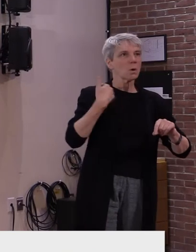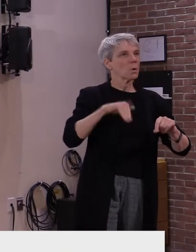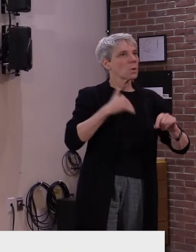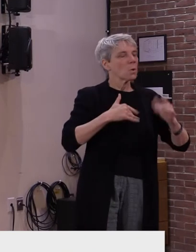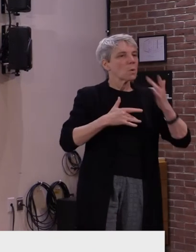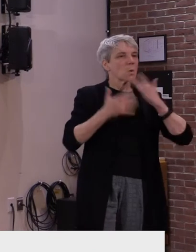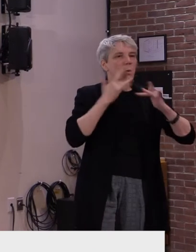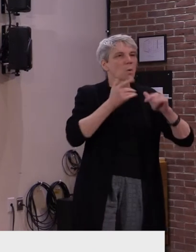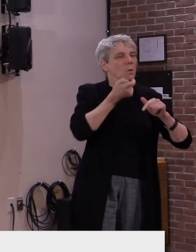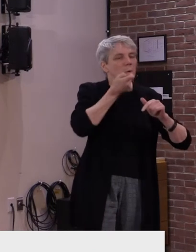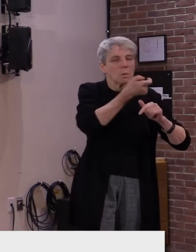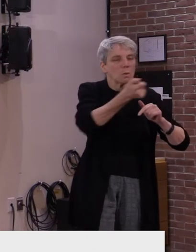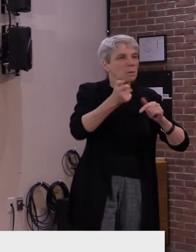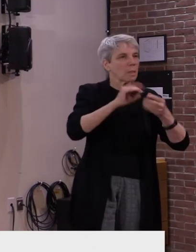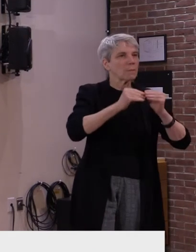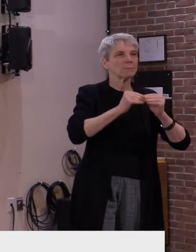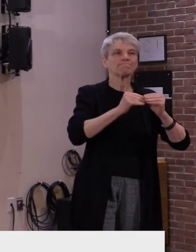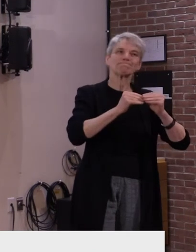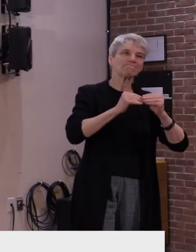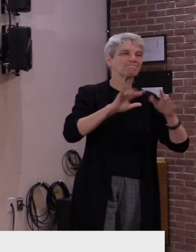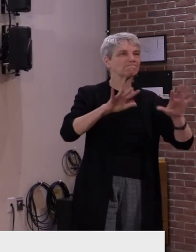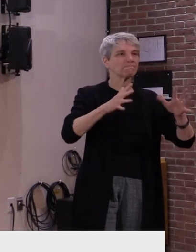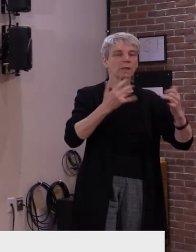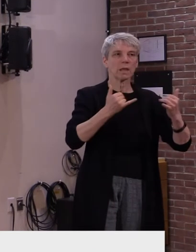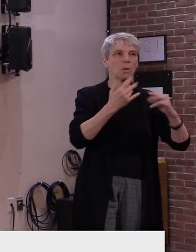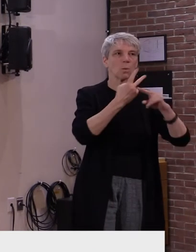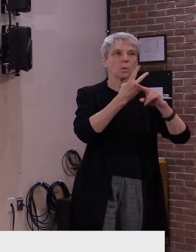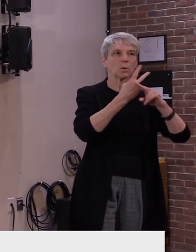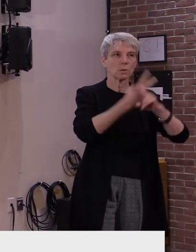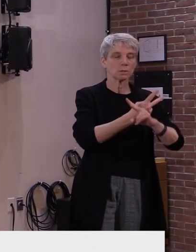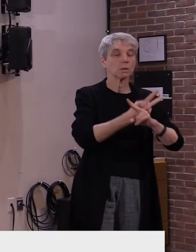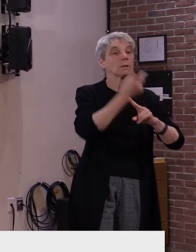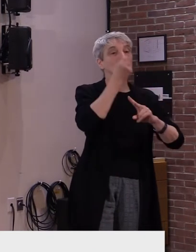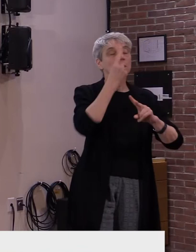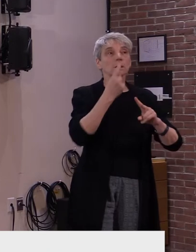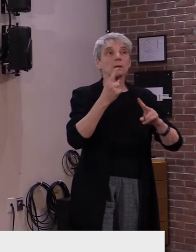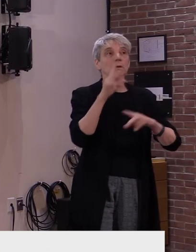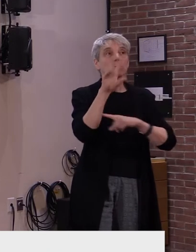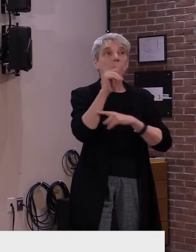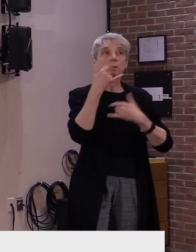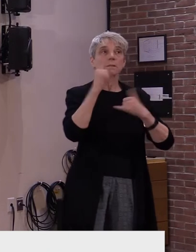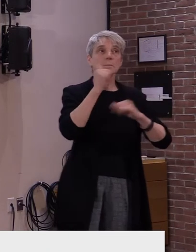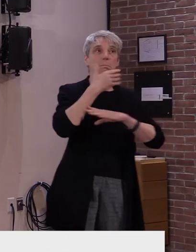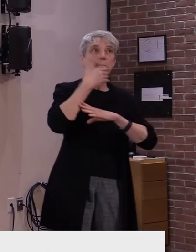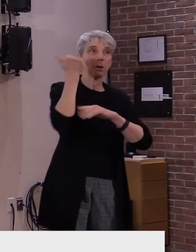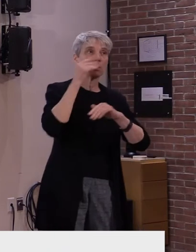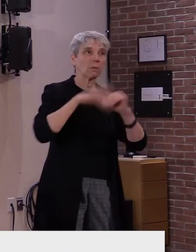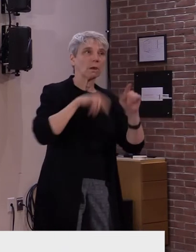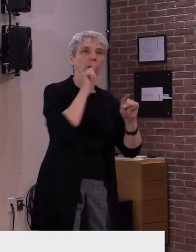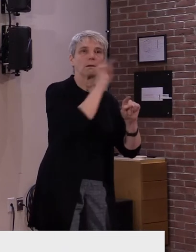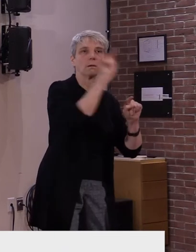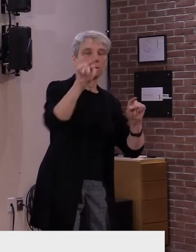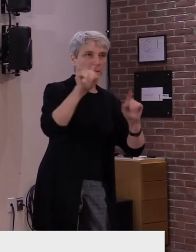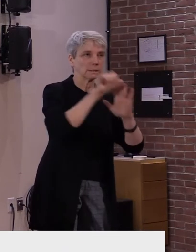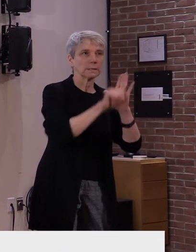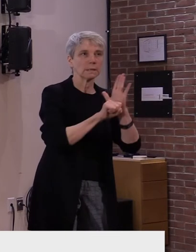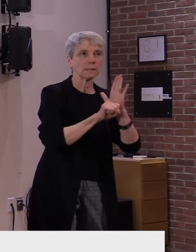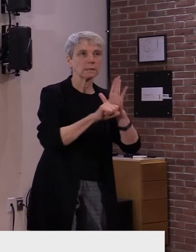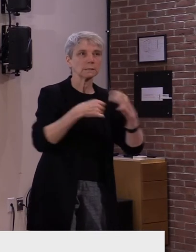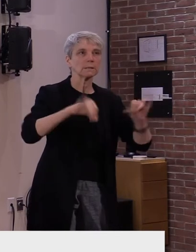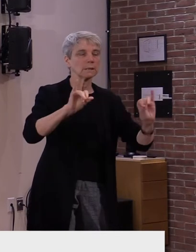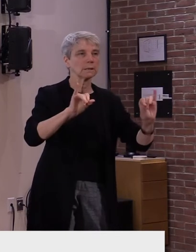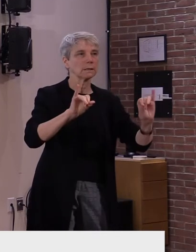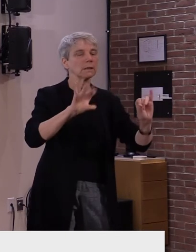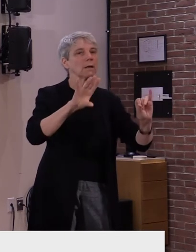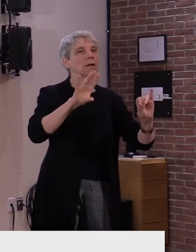we still lead the country in so many ways we're not seeing and we're not seeing the alarming growth many of our neighbors are